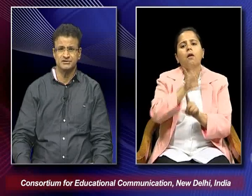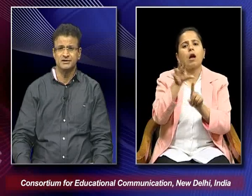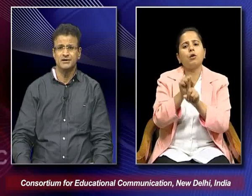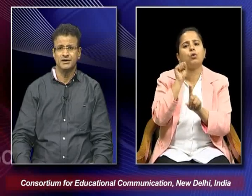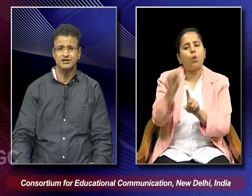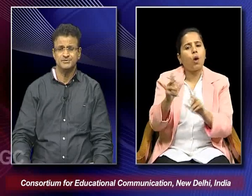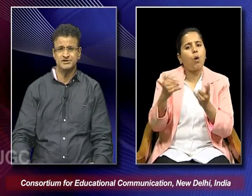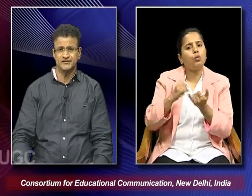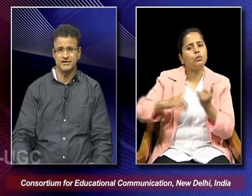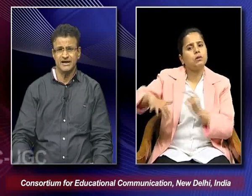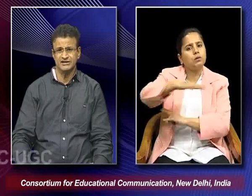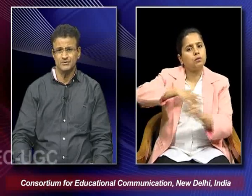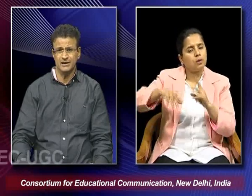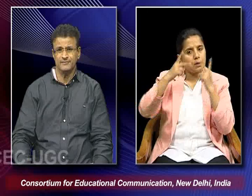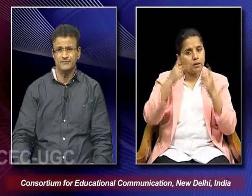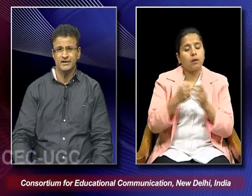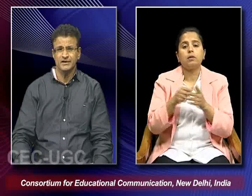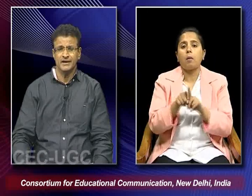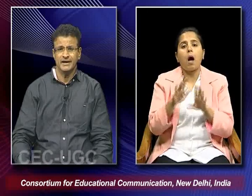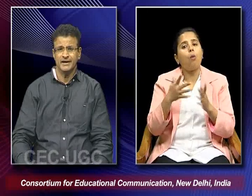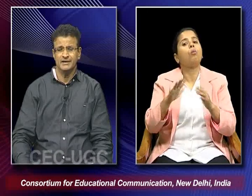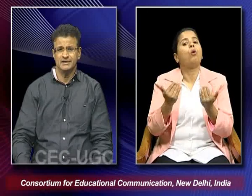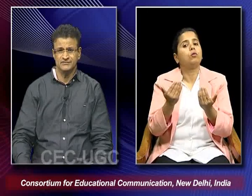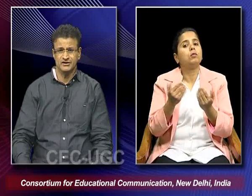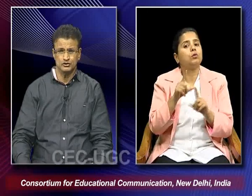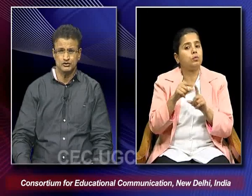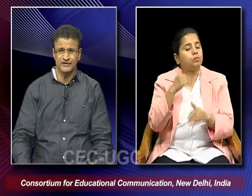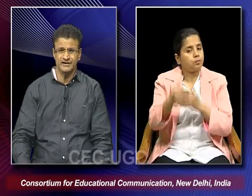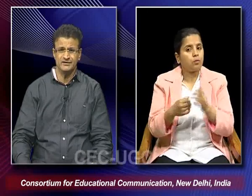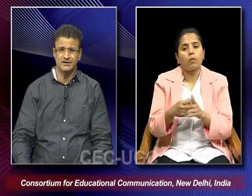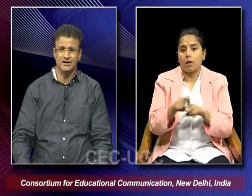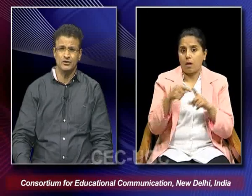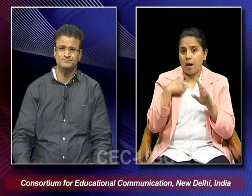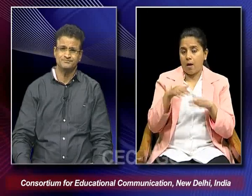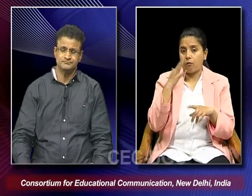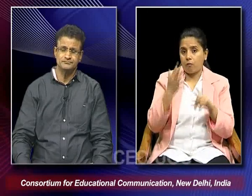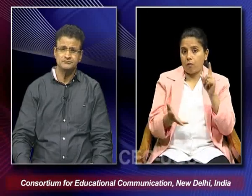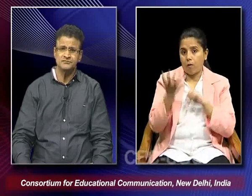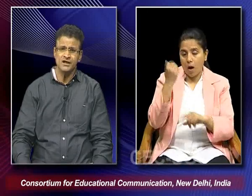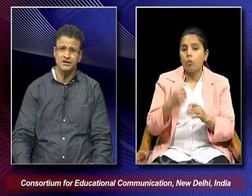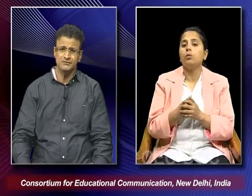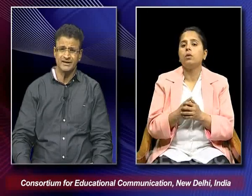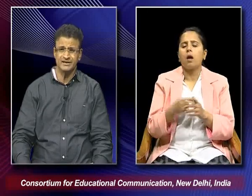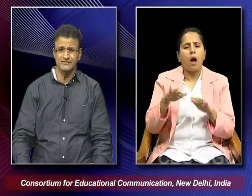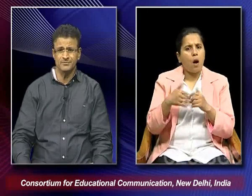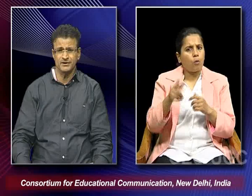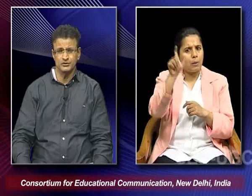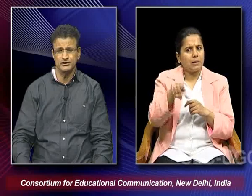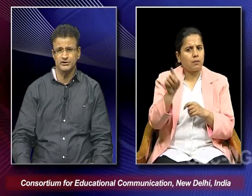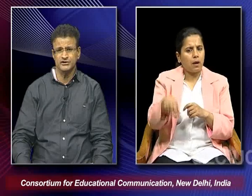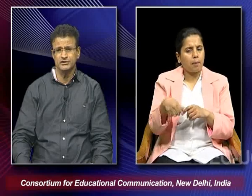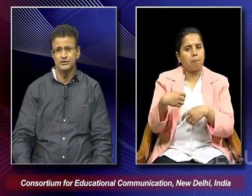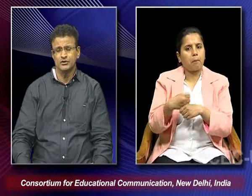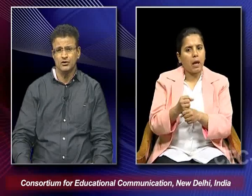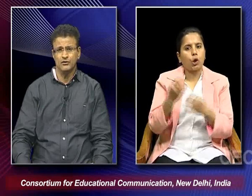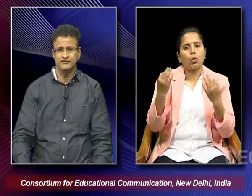situation specific as well. And we also find that how one can develop a new